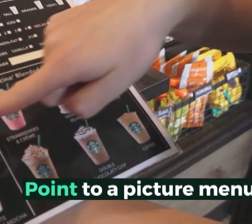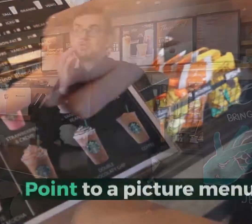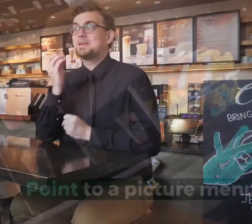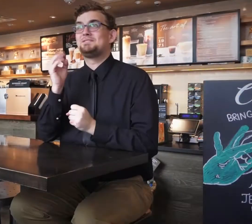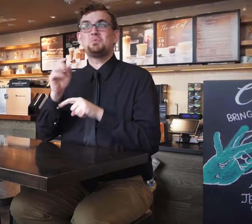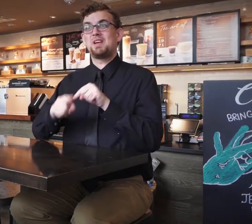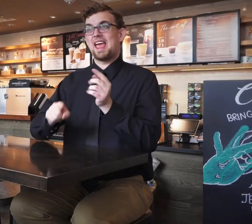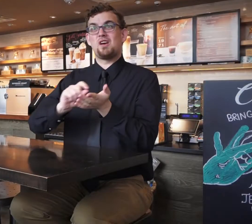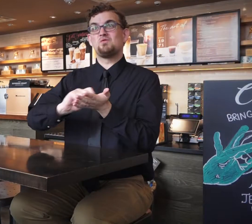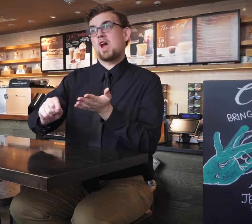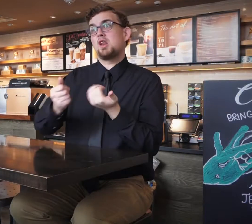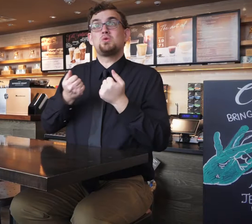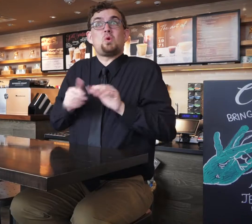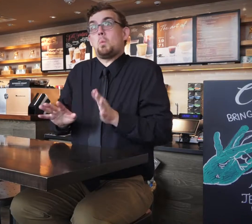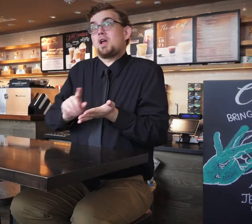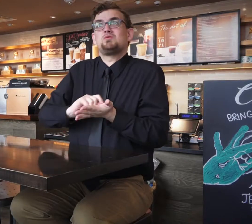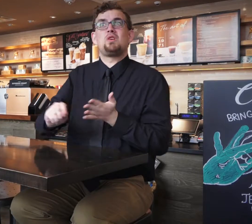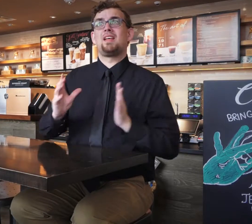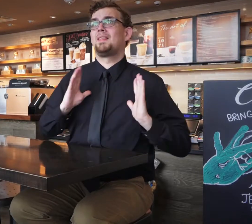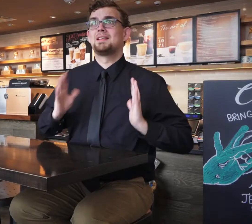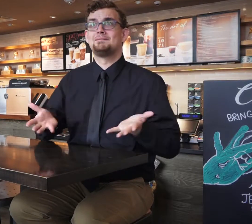If they don't want to write, that's okay, they can point, they can gesture.